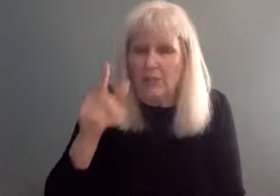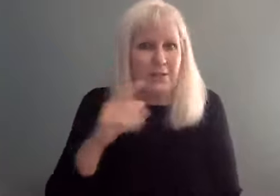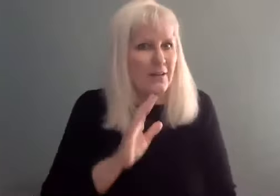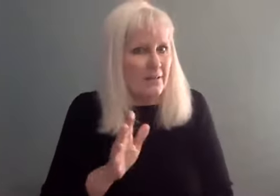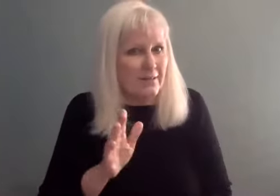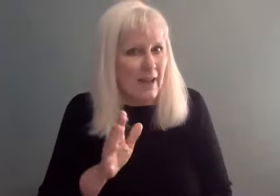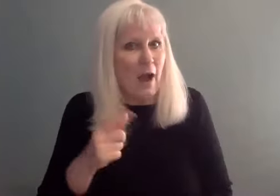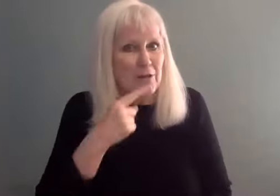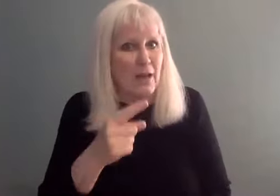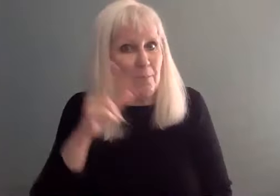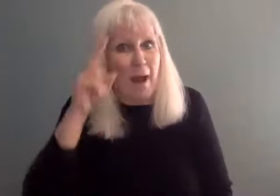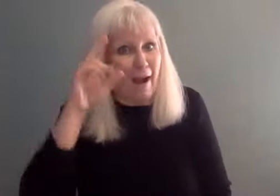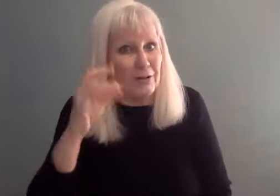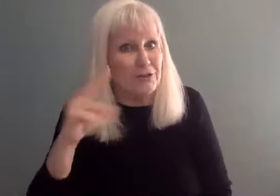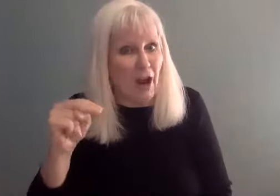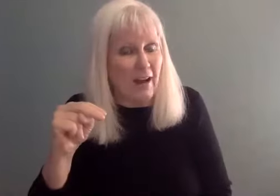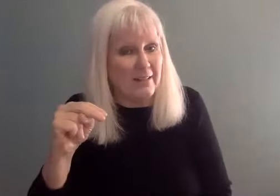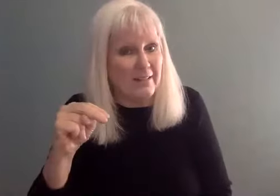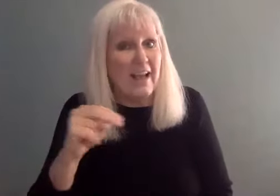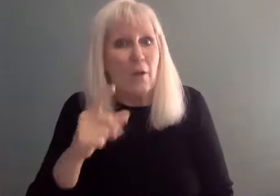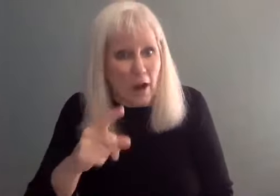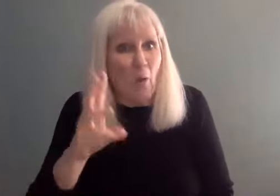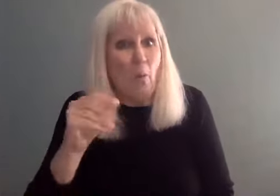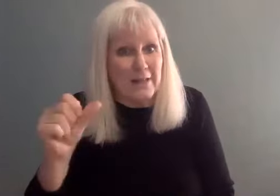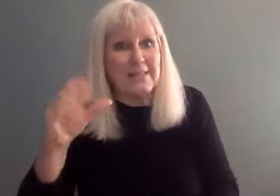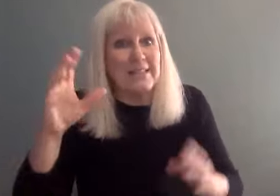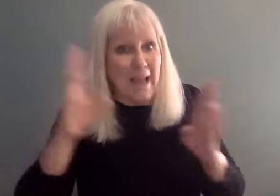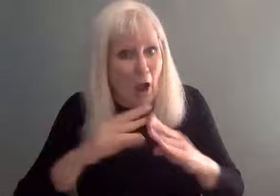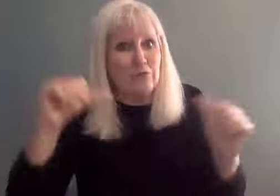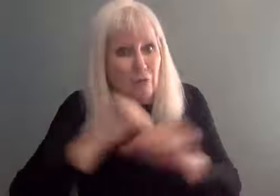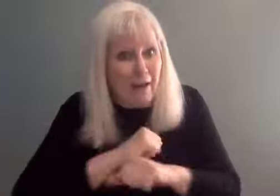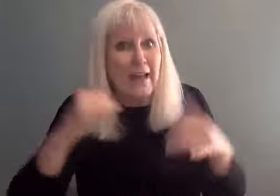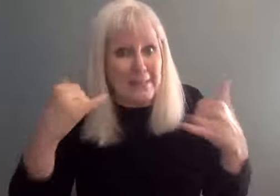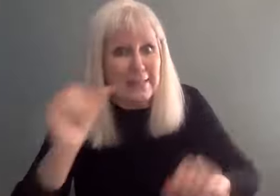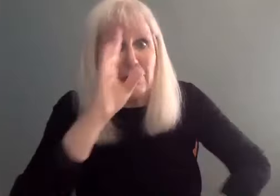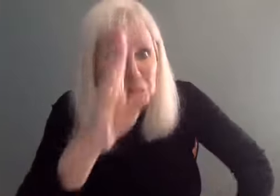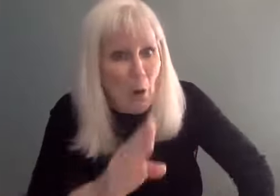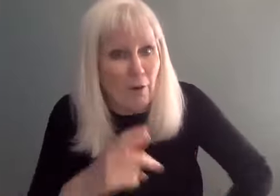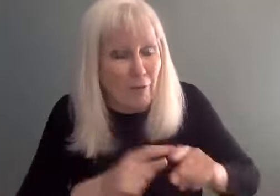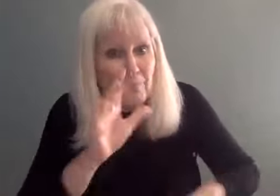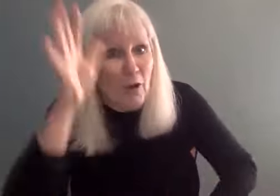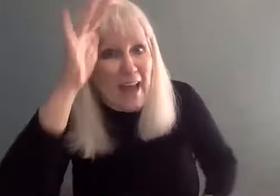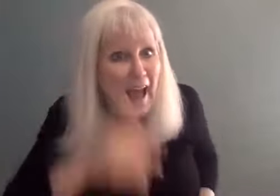tell you, my Uncle John that you spoke of, the town drunk, is still sober. Wow. That your dad 12-step.